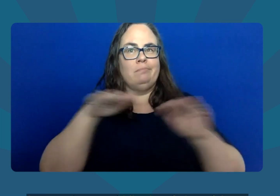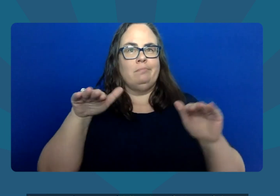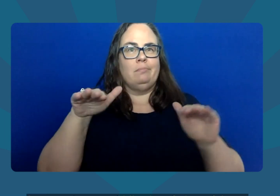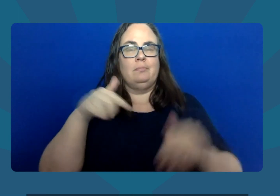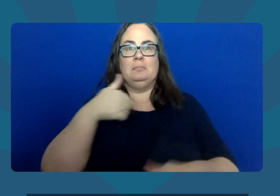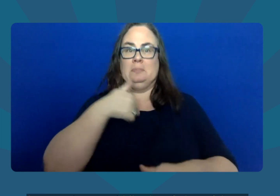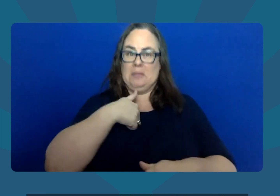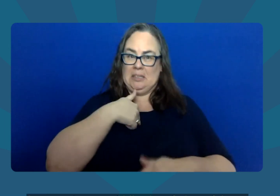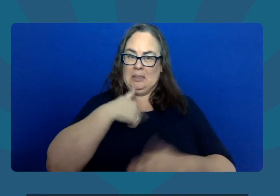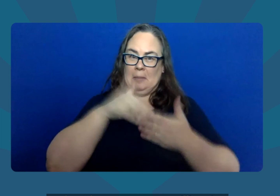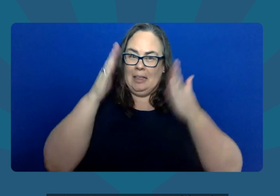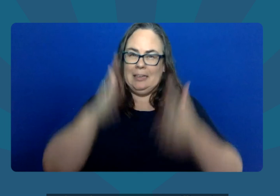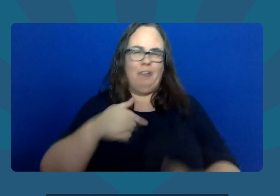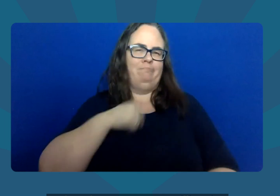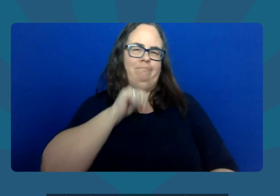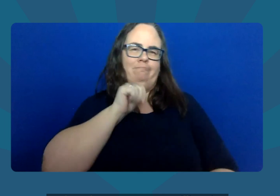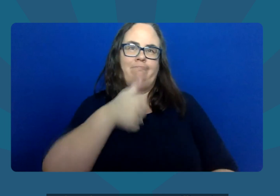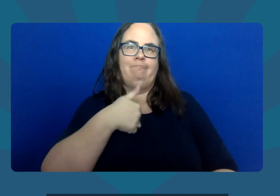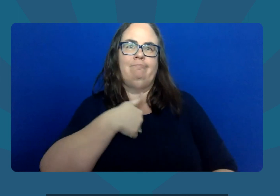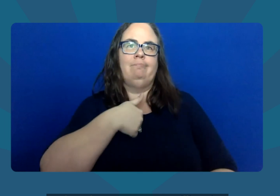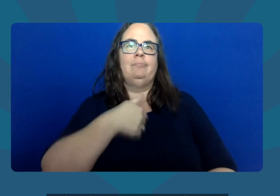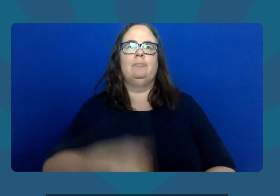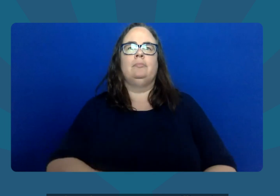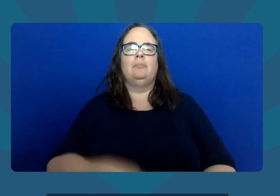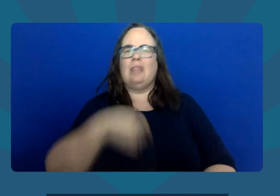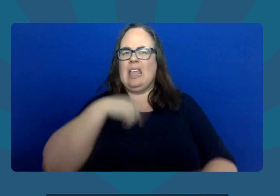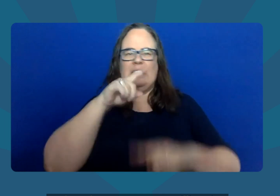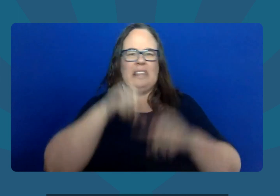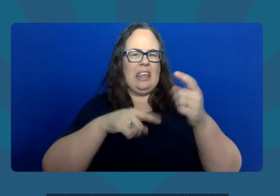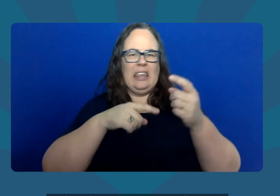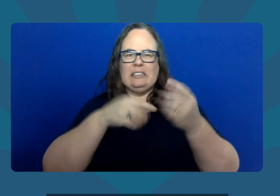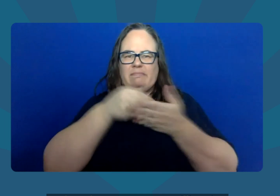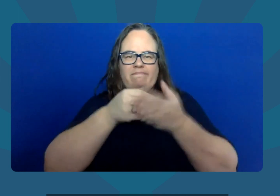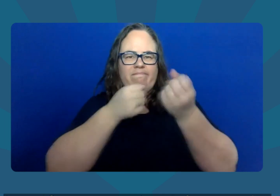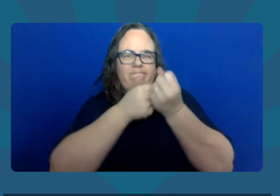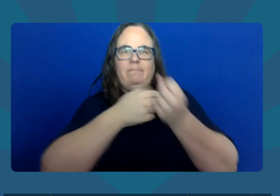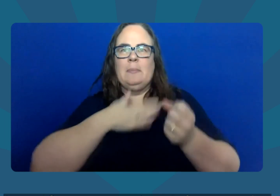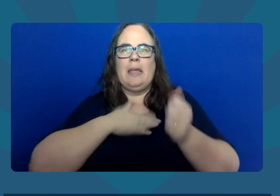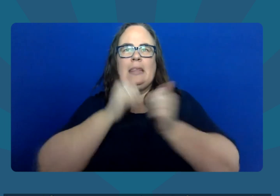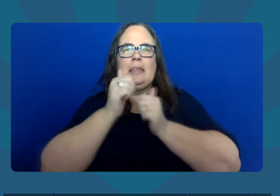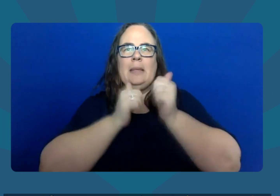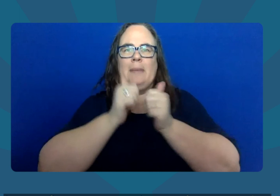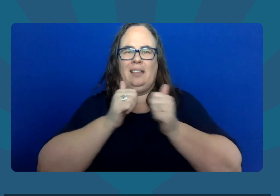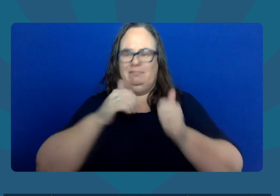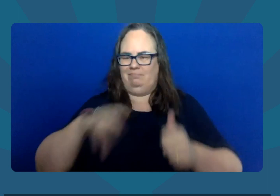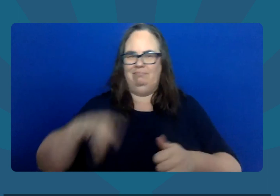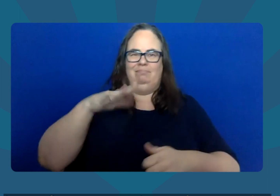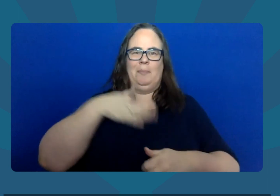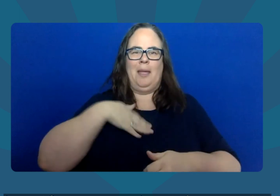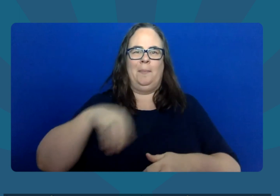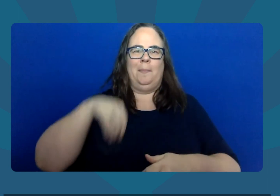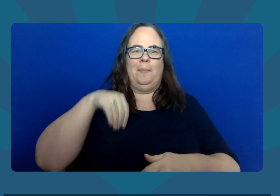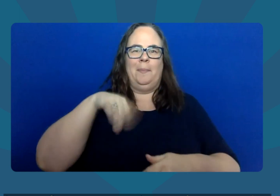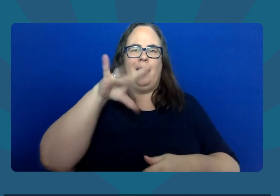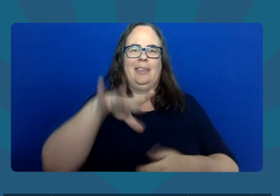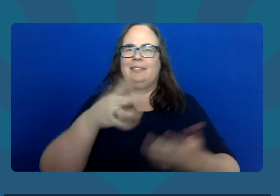father of 3 and not by any means a millionaire. I cannot finance my campaign